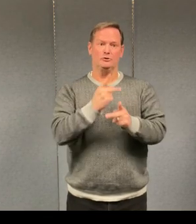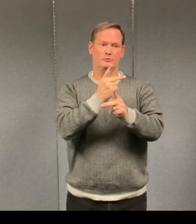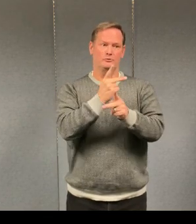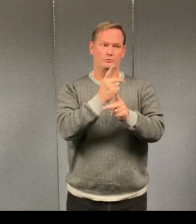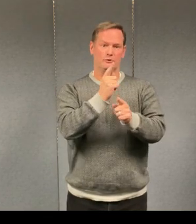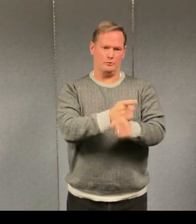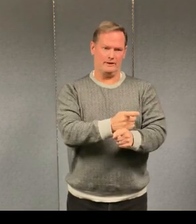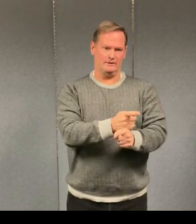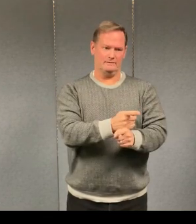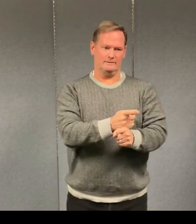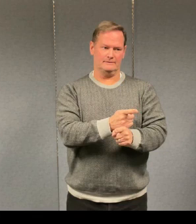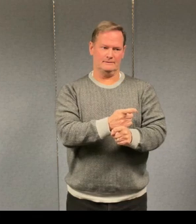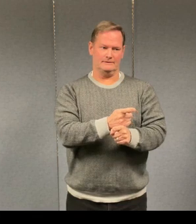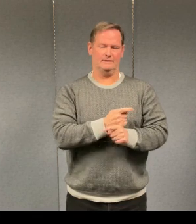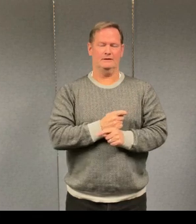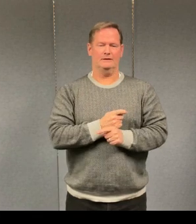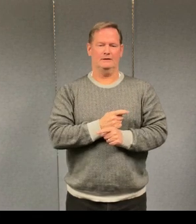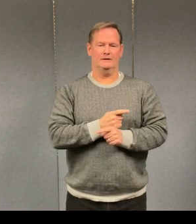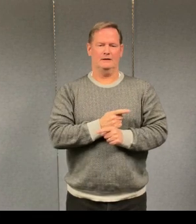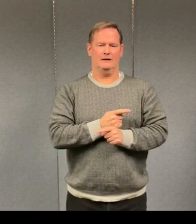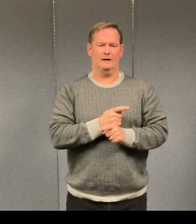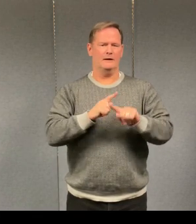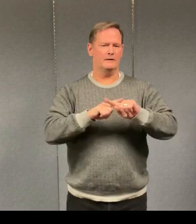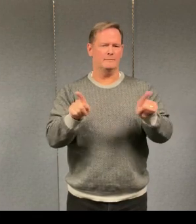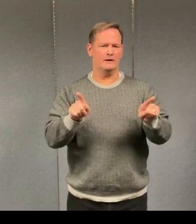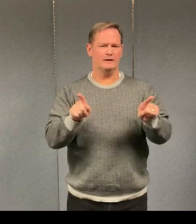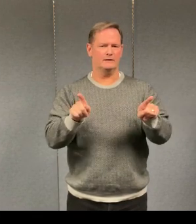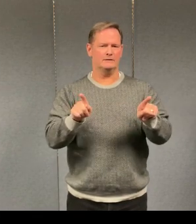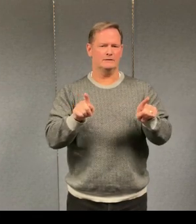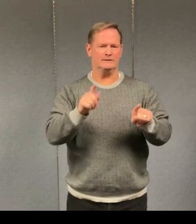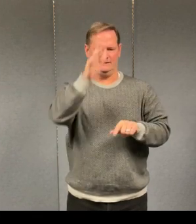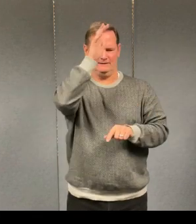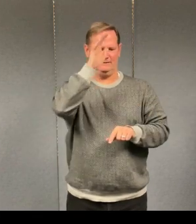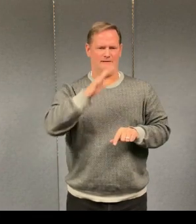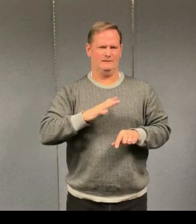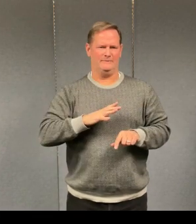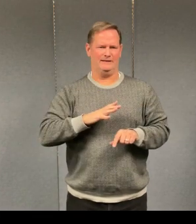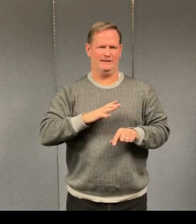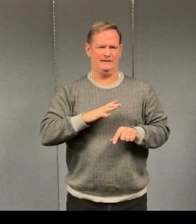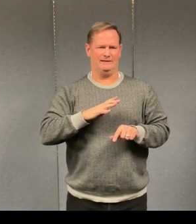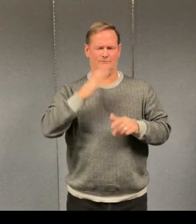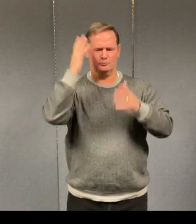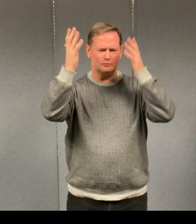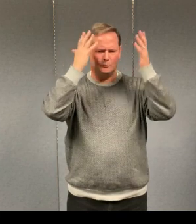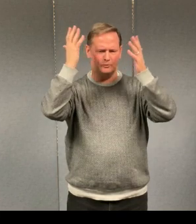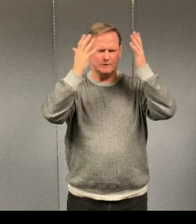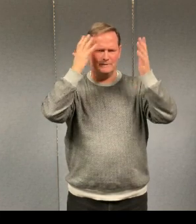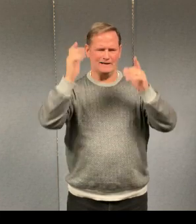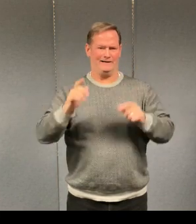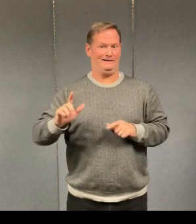but we'll let Mr. Jones worry about that later. Eventually, Mr. Jones will